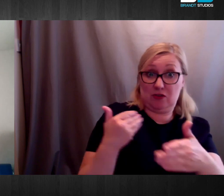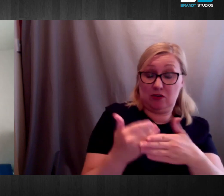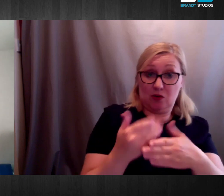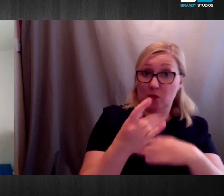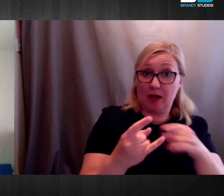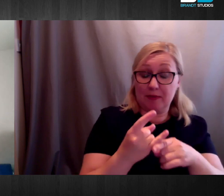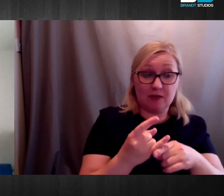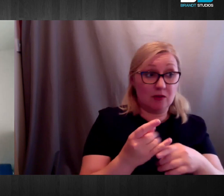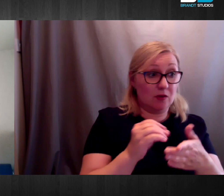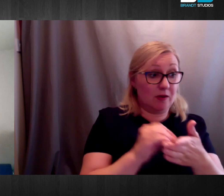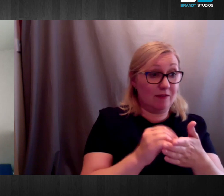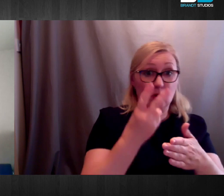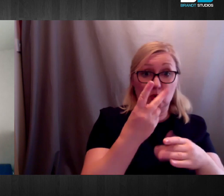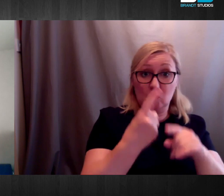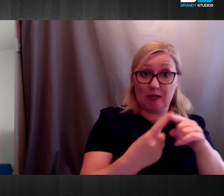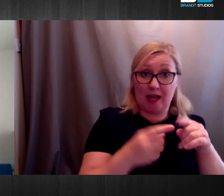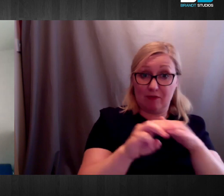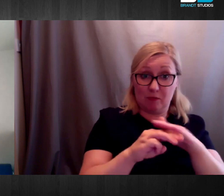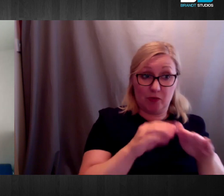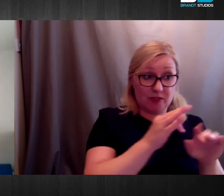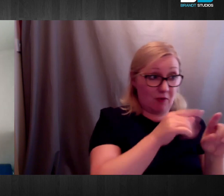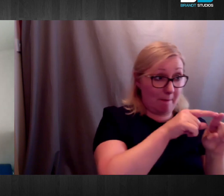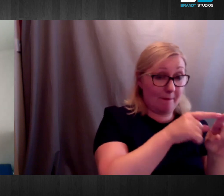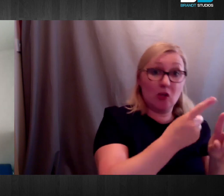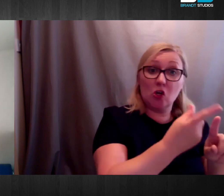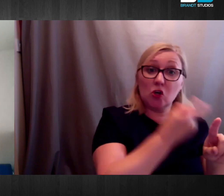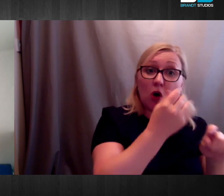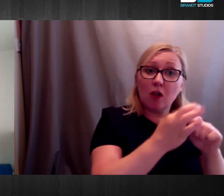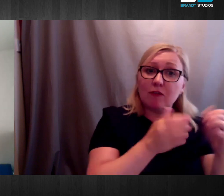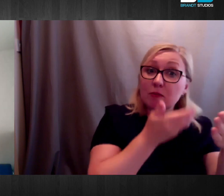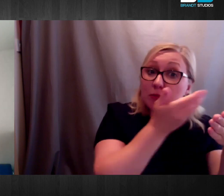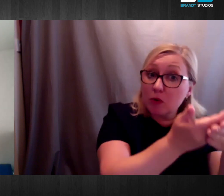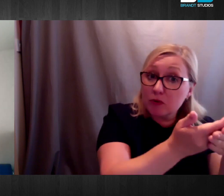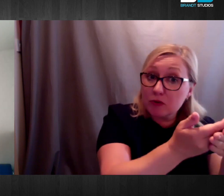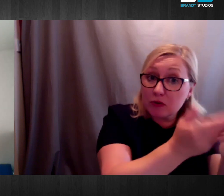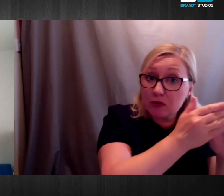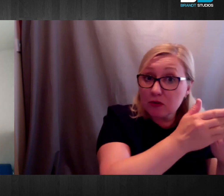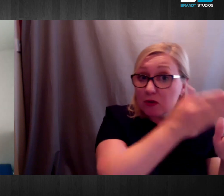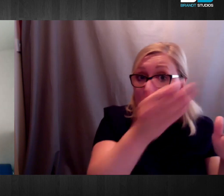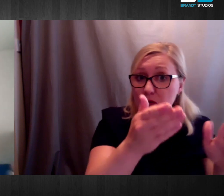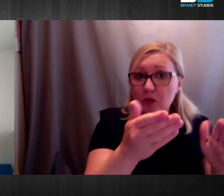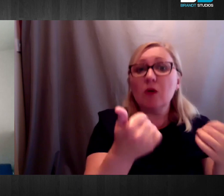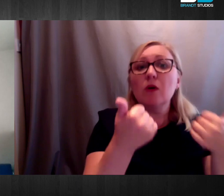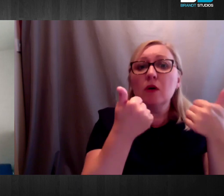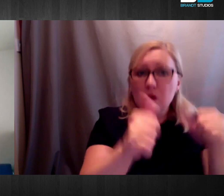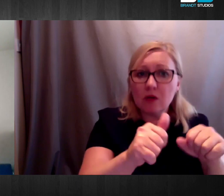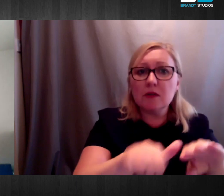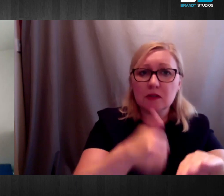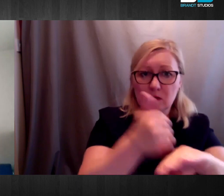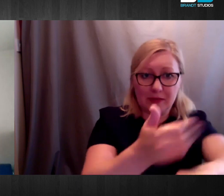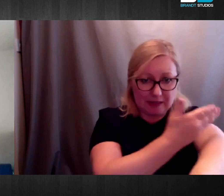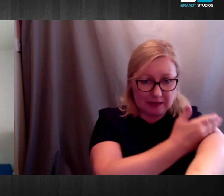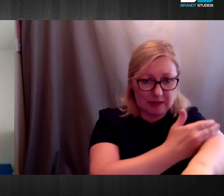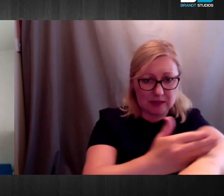months. That is unprecedented. Normally it is a much longer